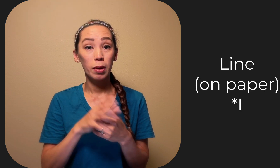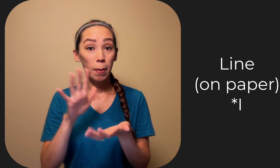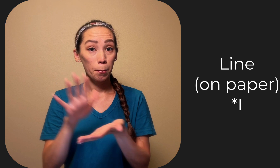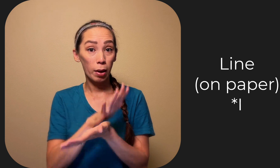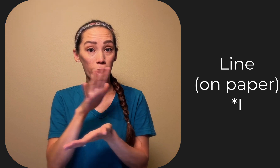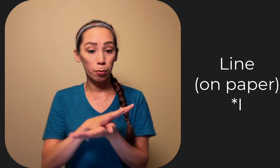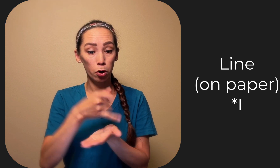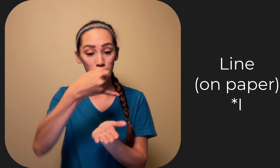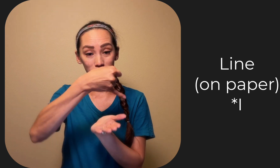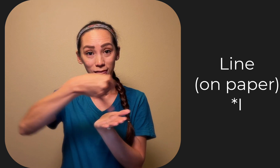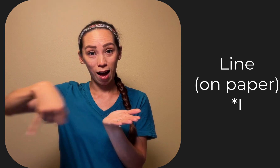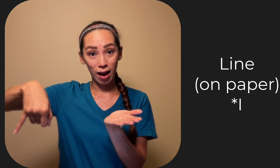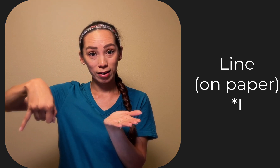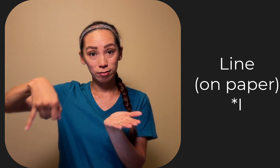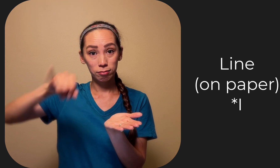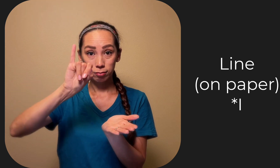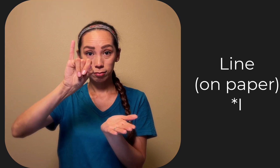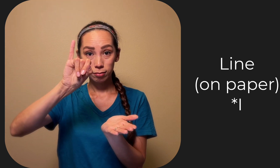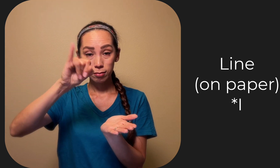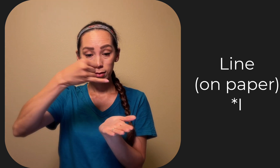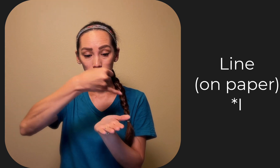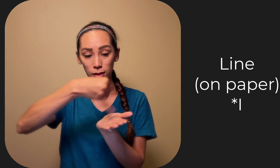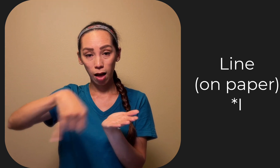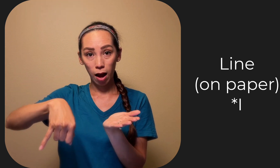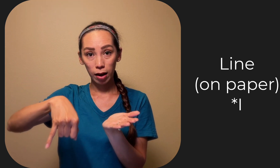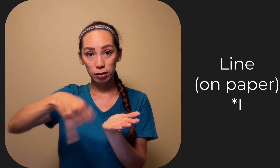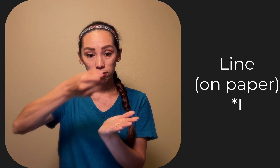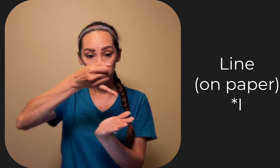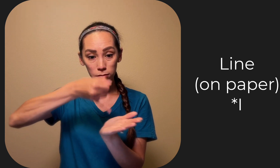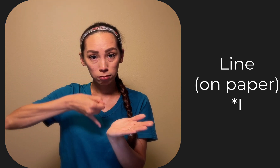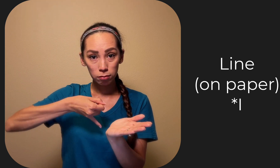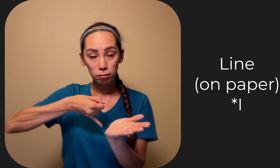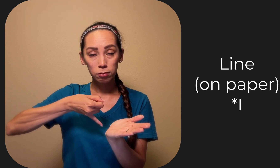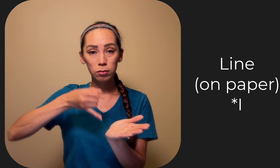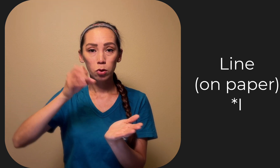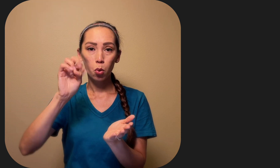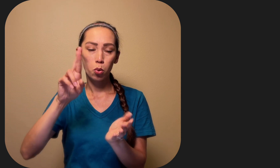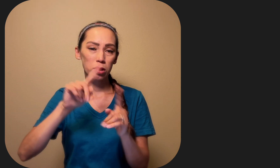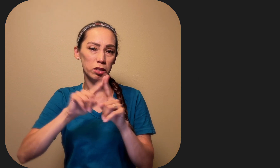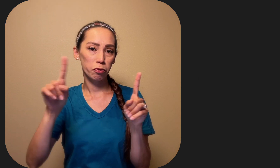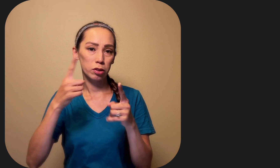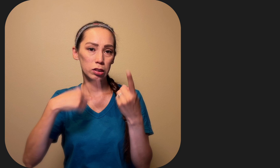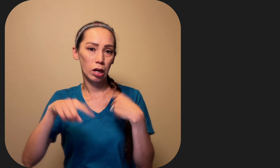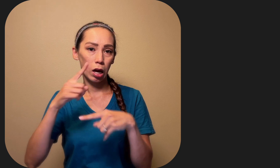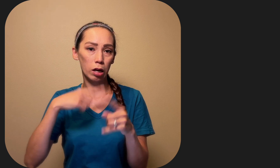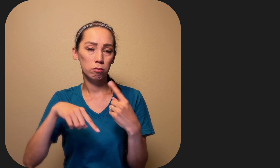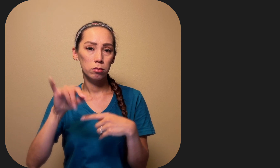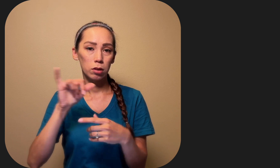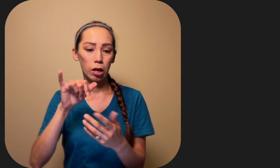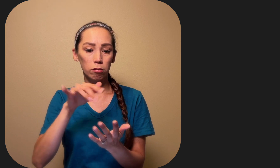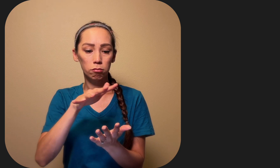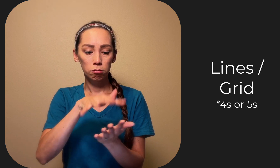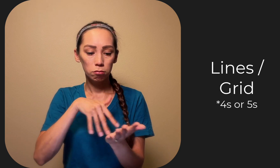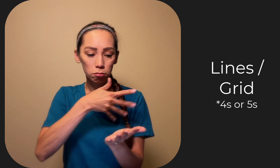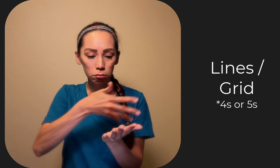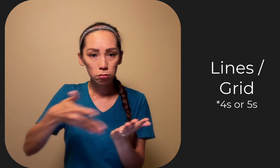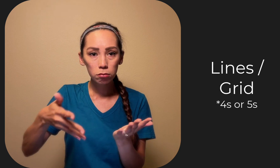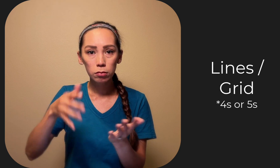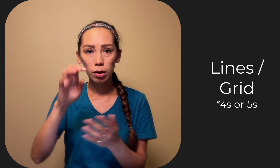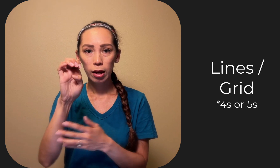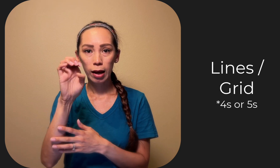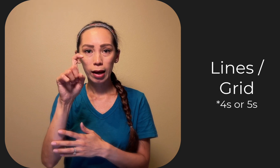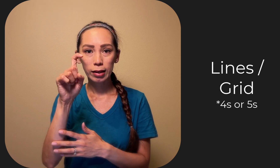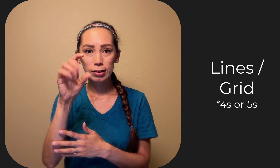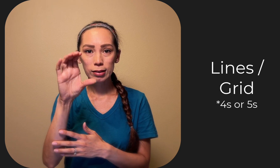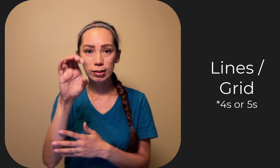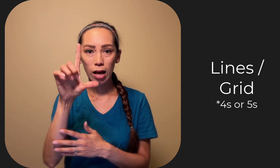there's a line on a paper, then you would sign with like either an I or different classifiers to indicate